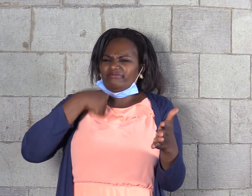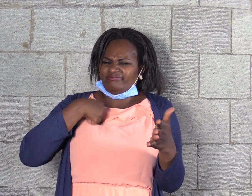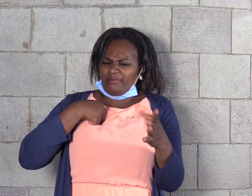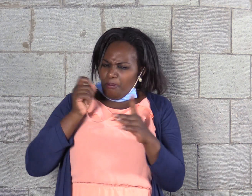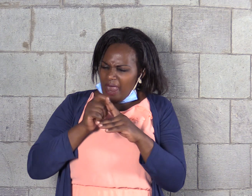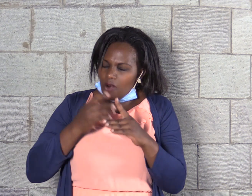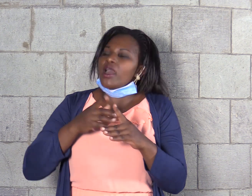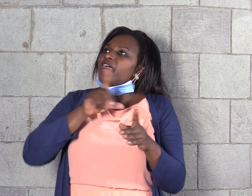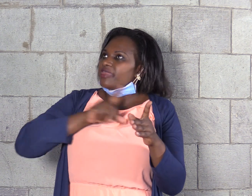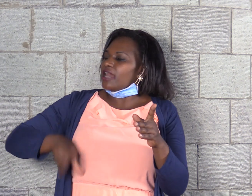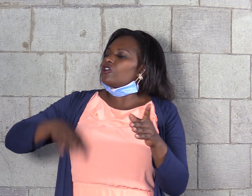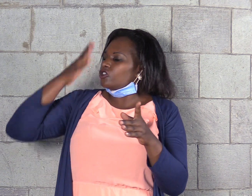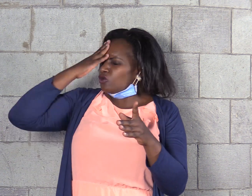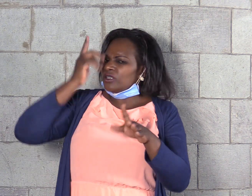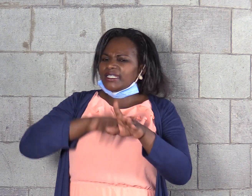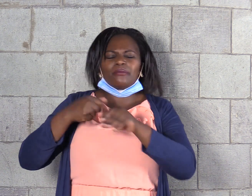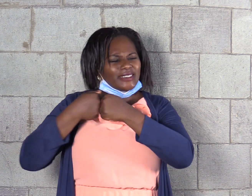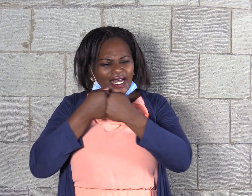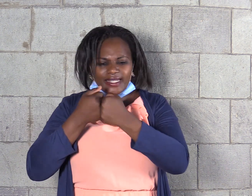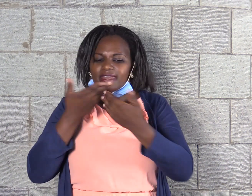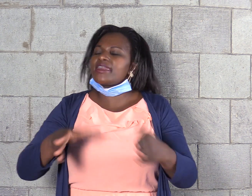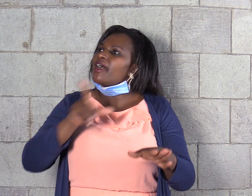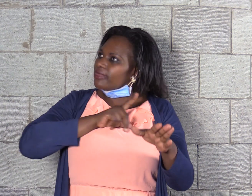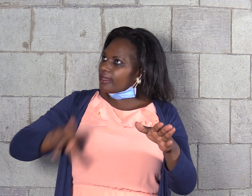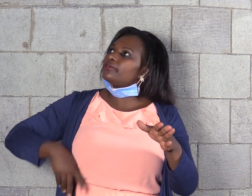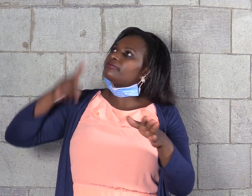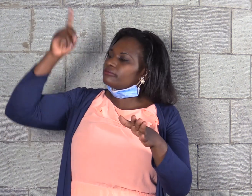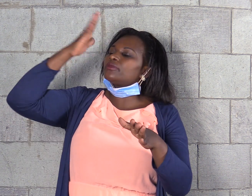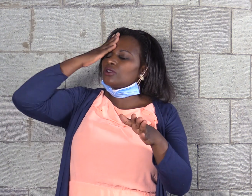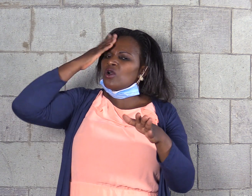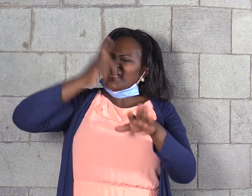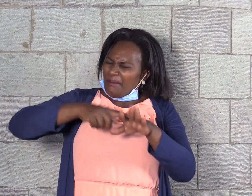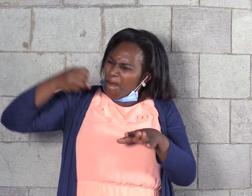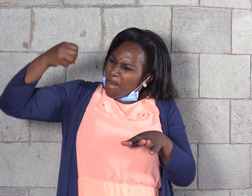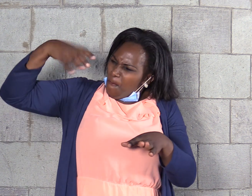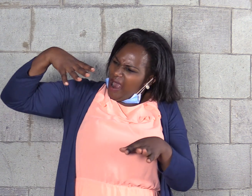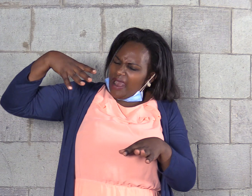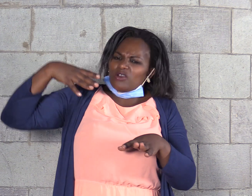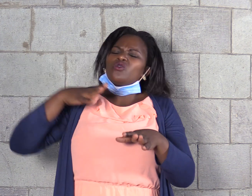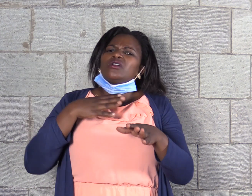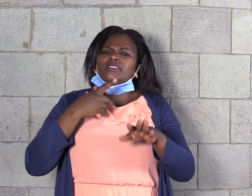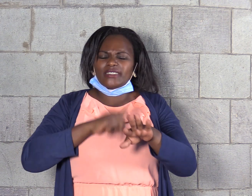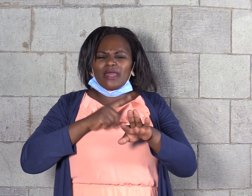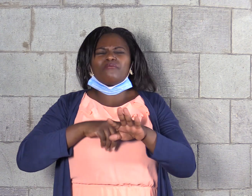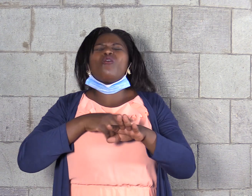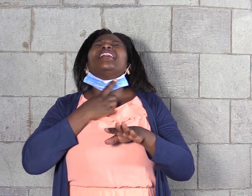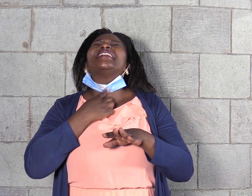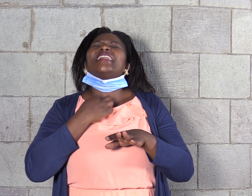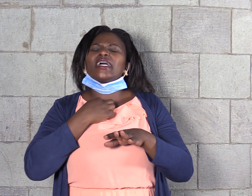we are struggling. He knows when the sun is very, very hot, that we need something to drink to cool our thirst. That the Lord is there